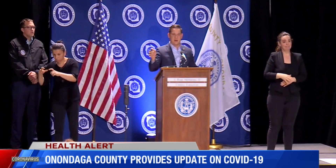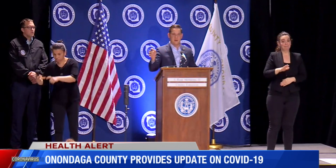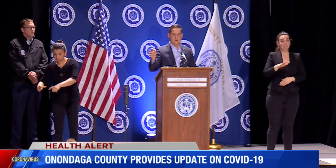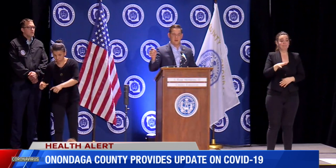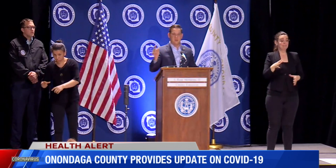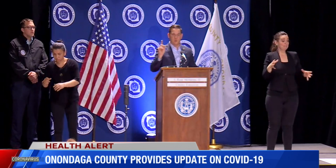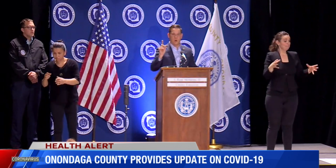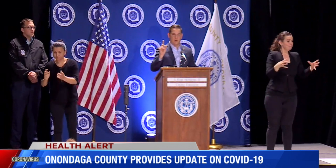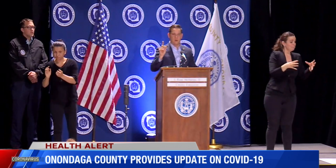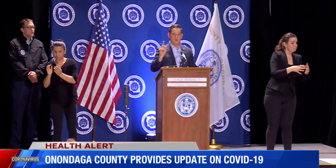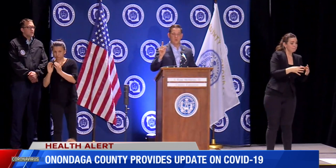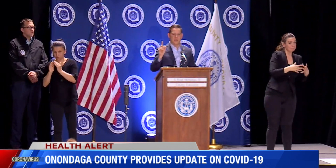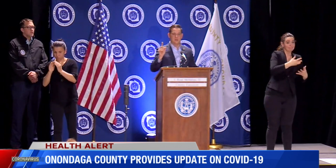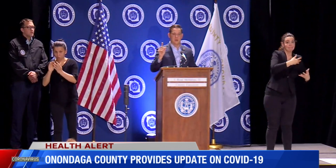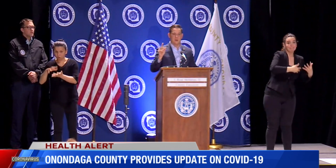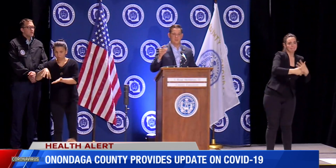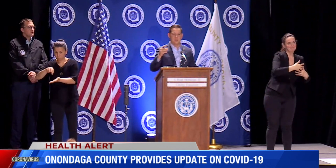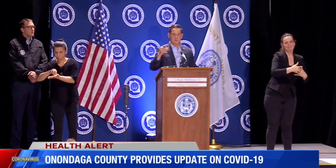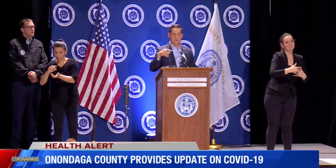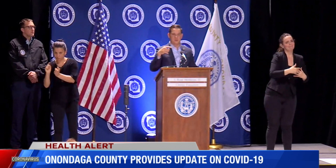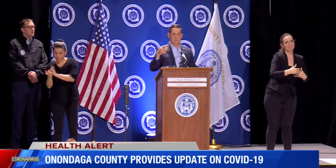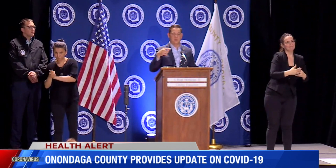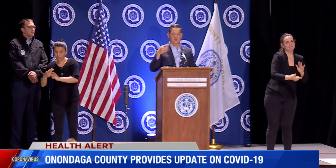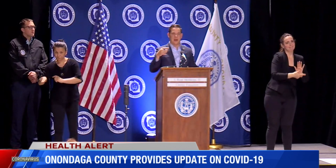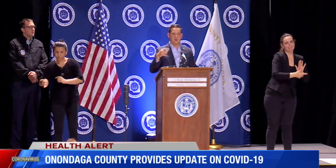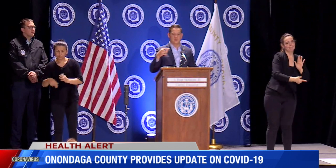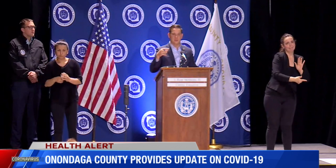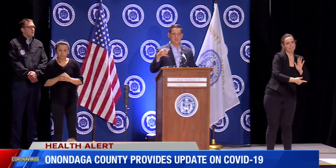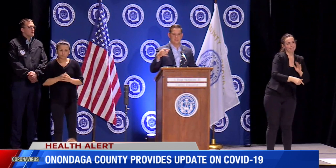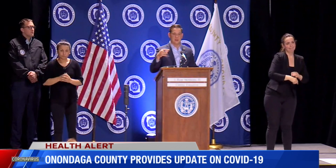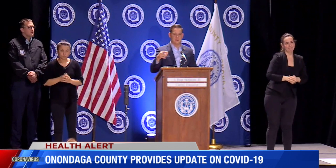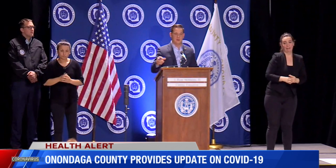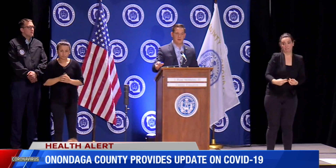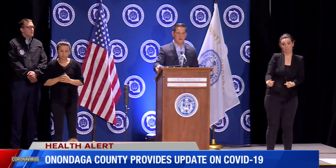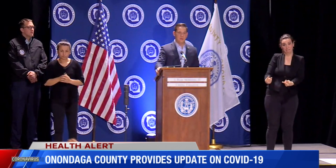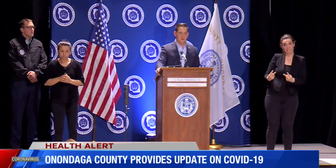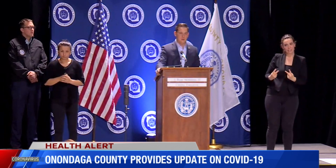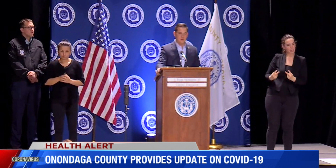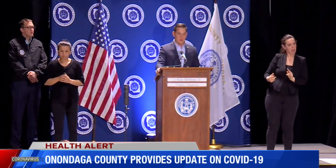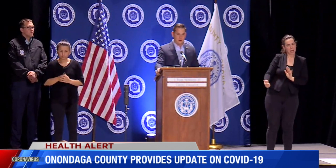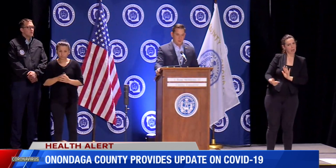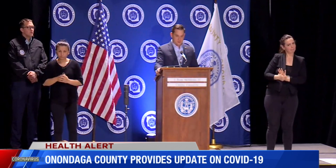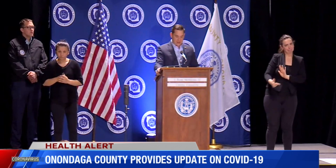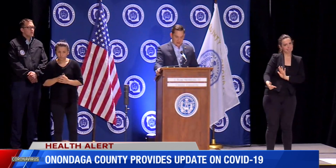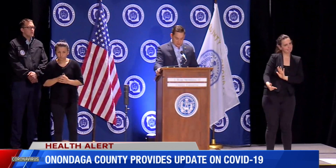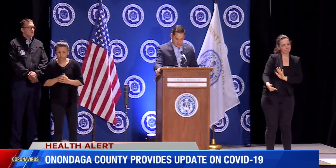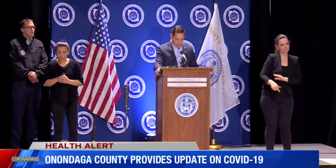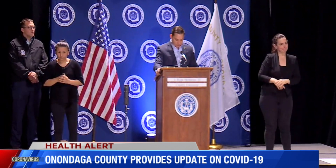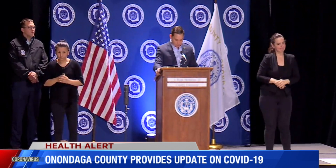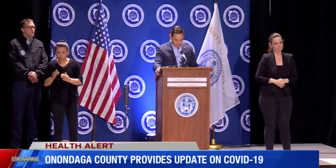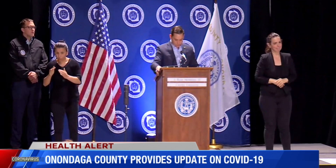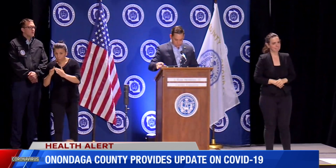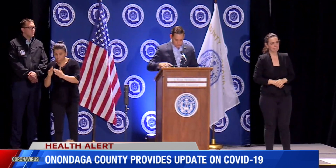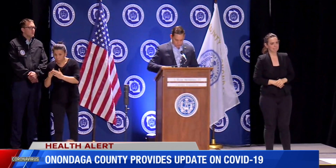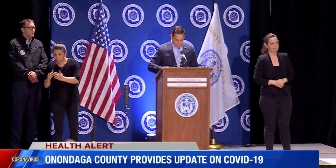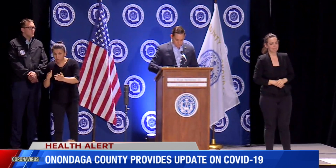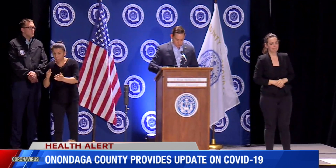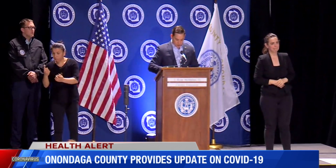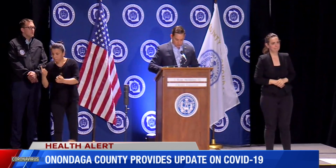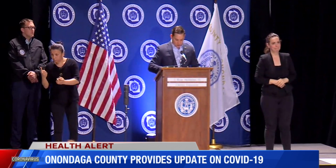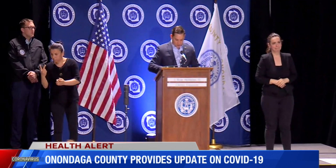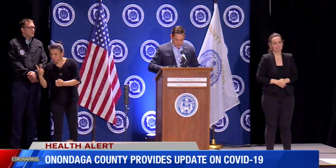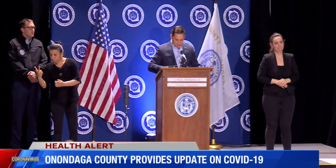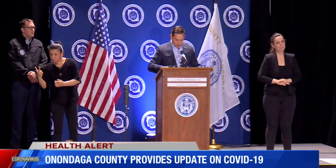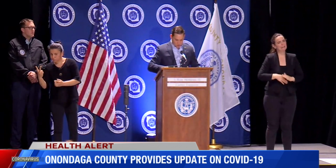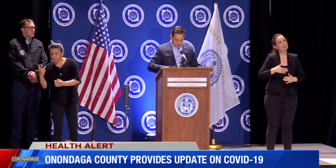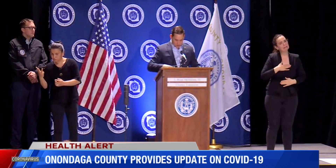like that, at least 1 new case comes because somebody in your house is going to get sick. It's not necessary.